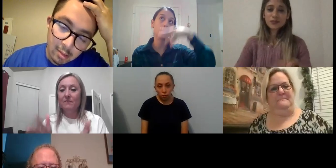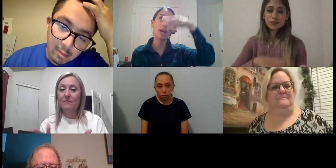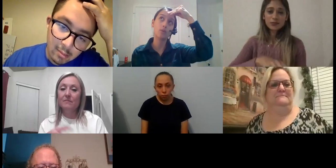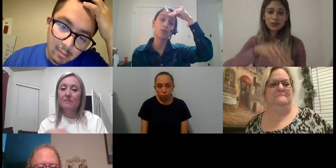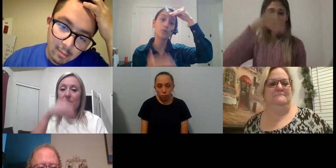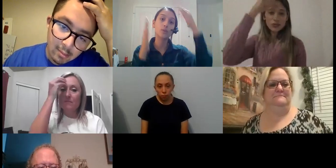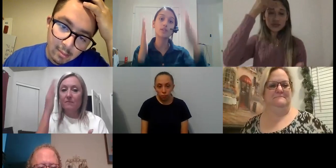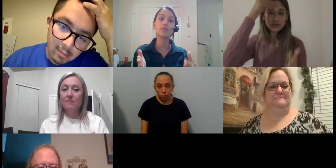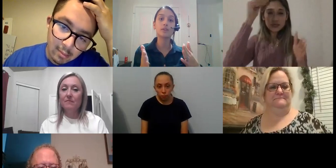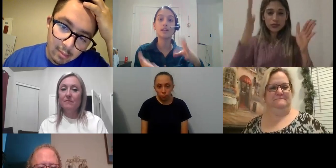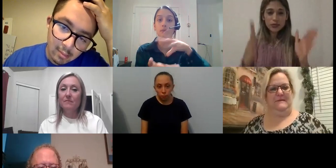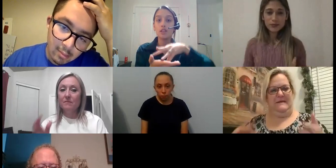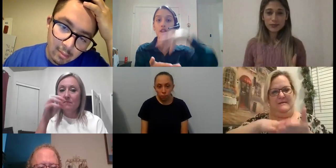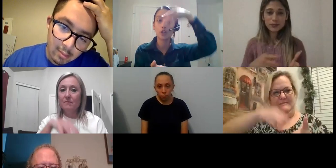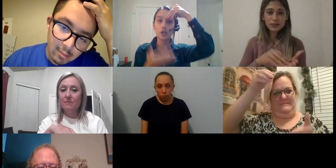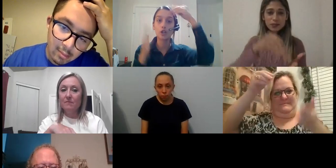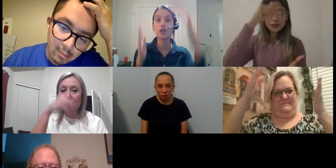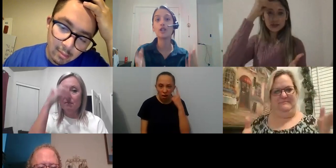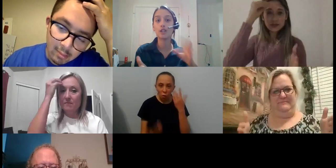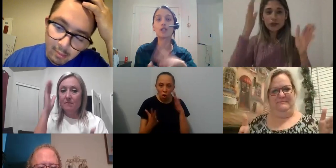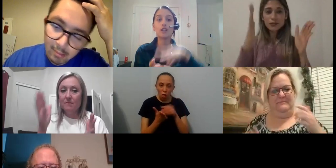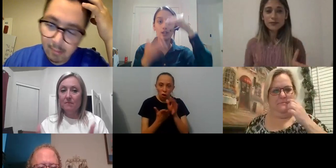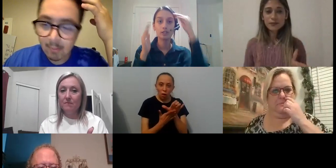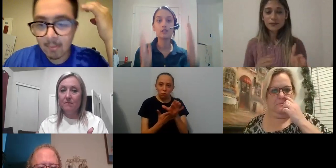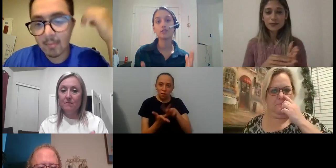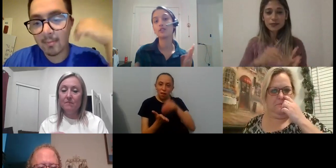I think we had one of those words already, but Yeah. learner.